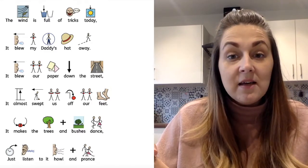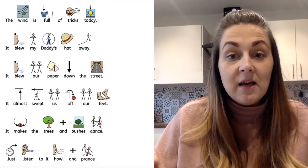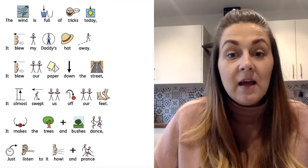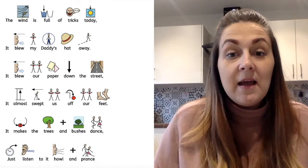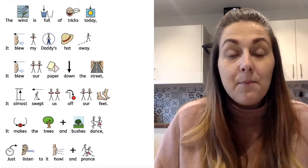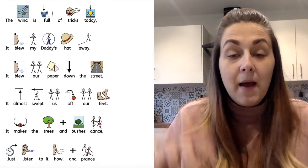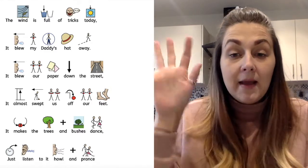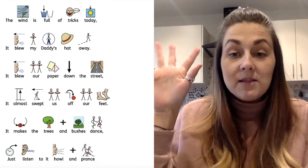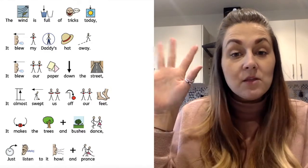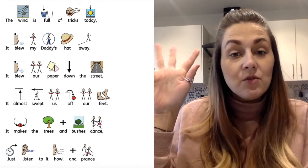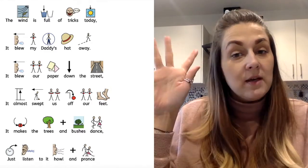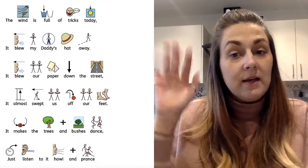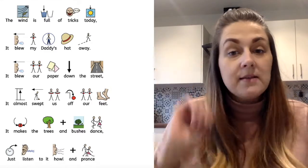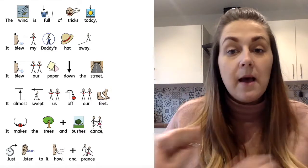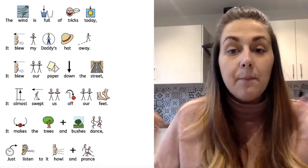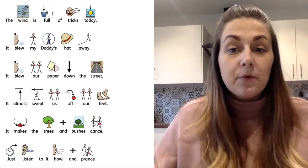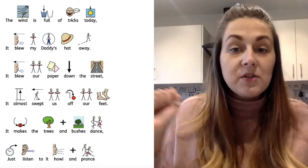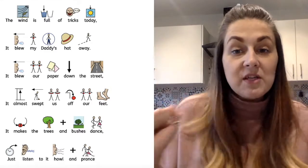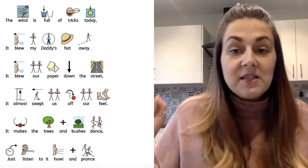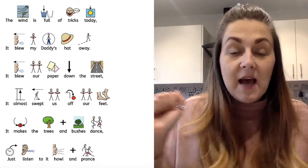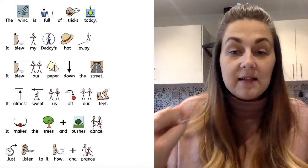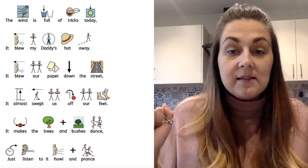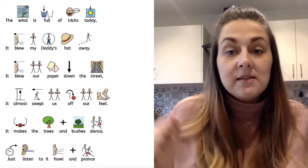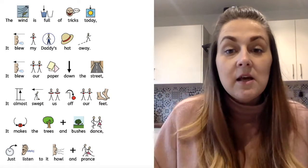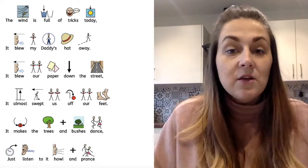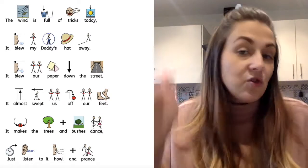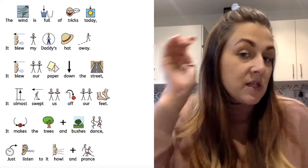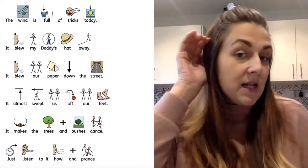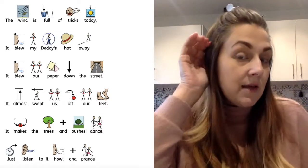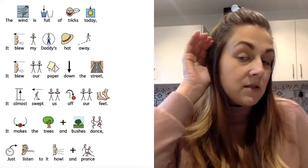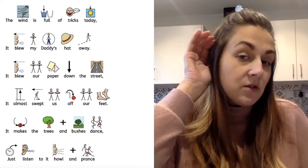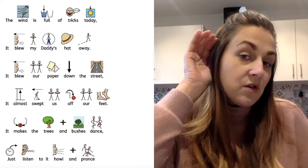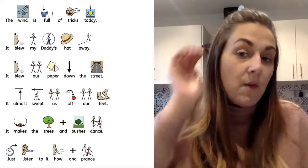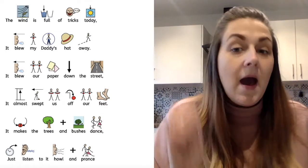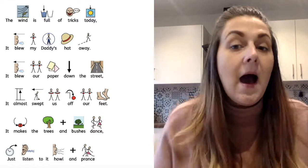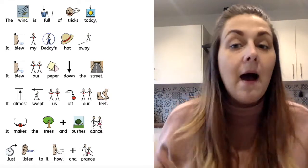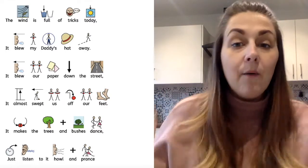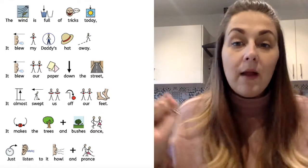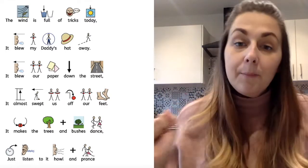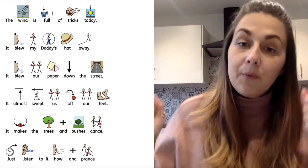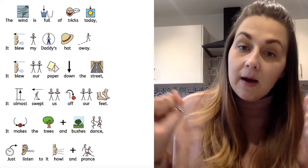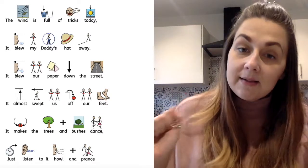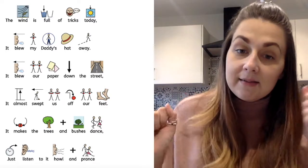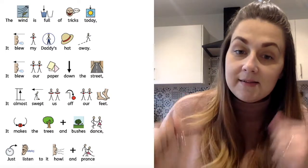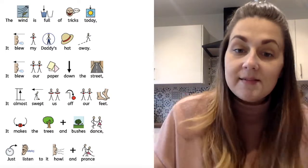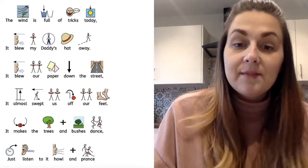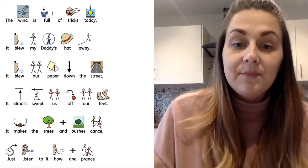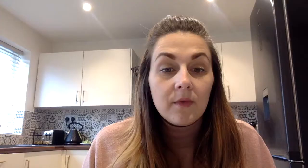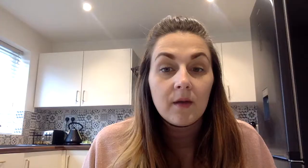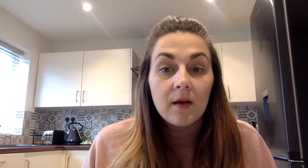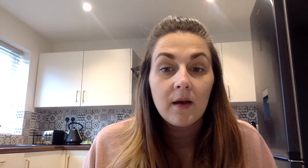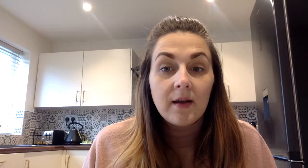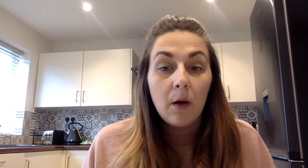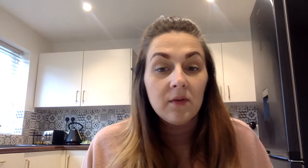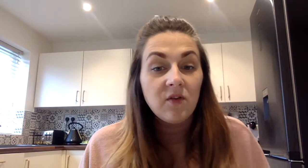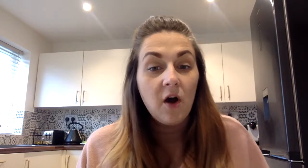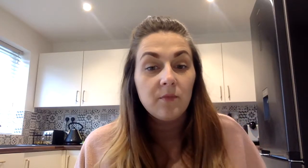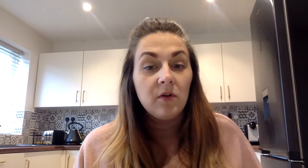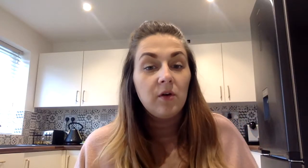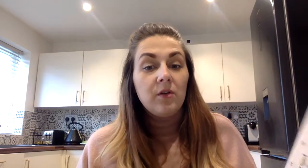It makes the trees and bushes dance. Just listen to it howl and prance. Now it's time to look at